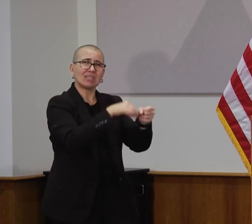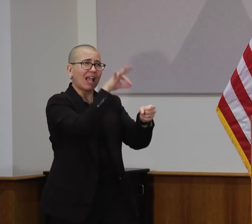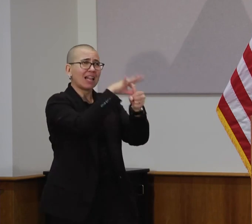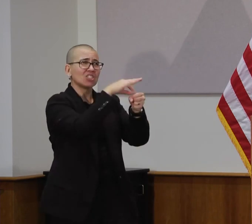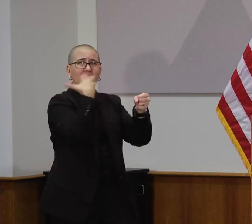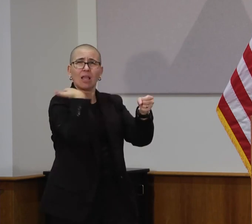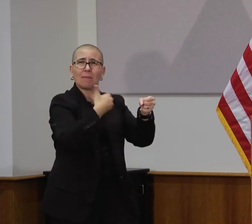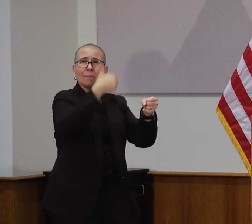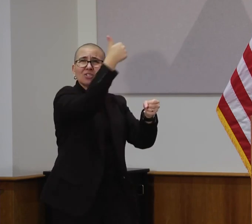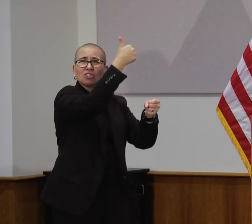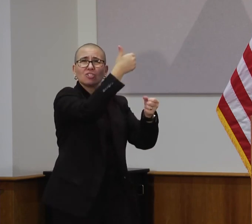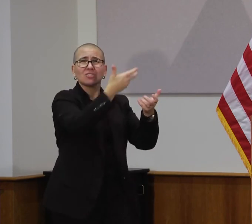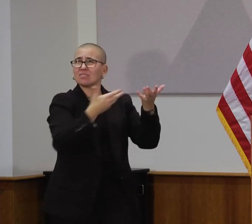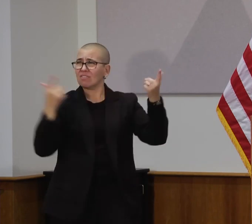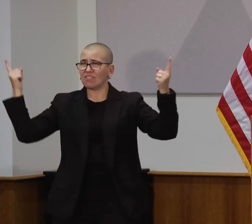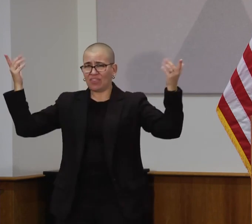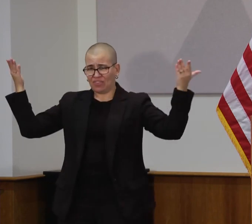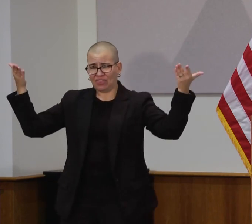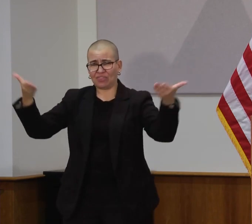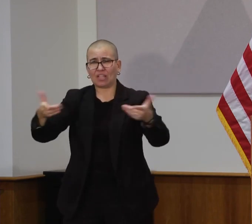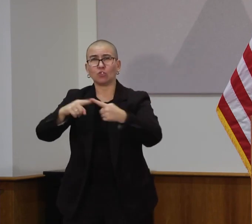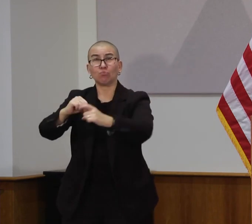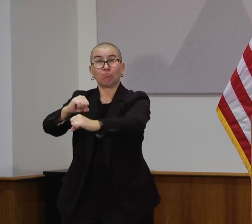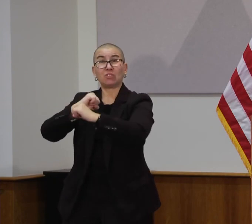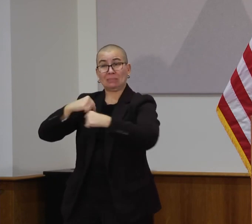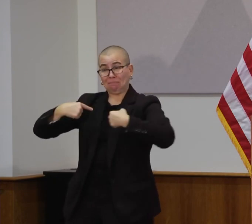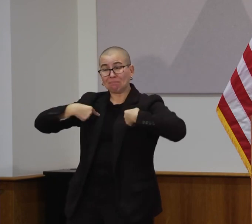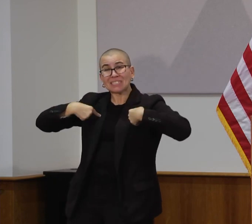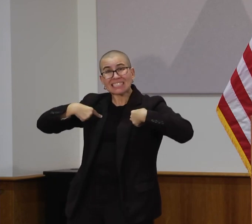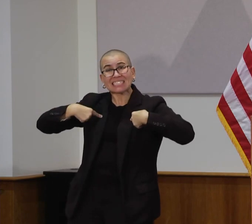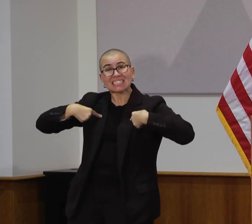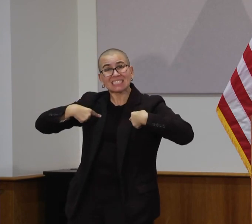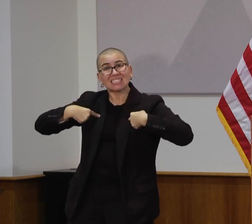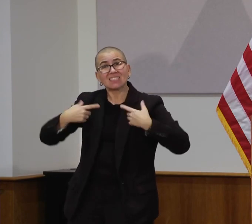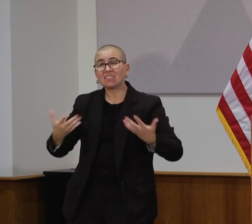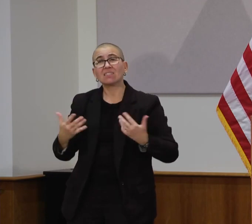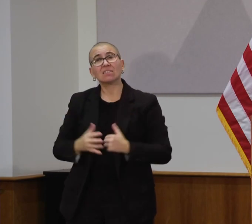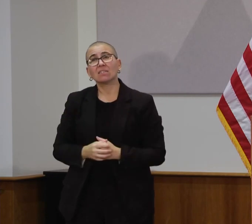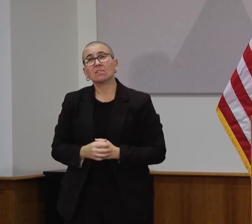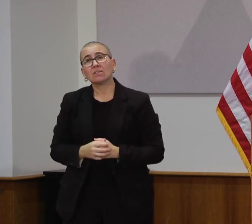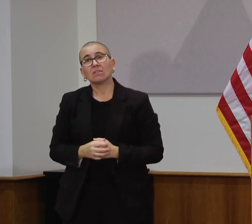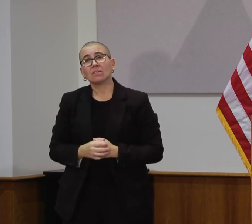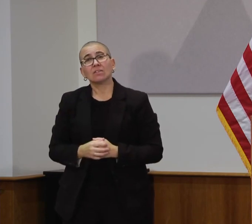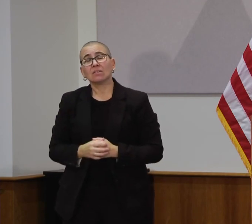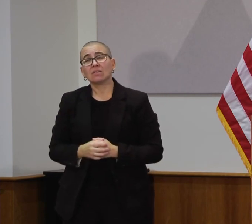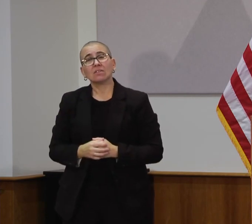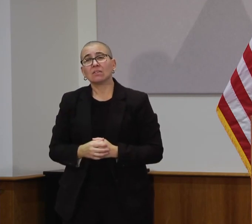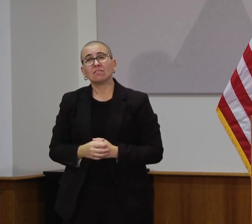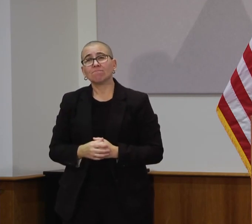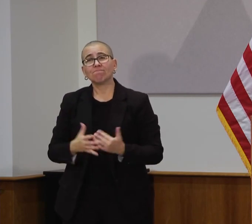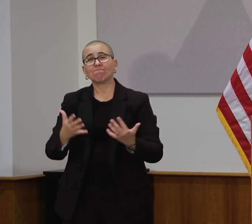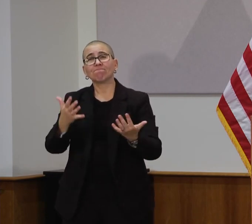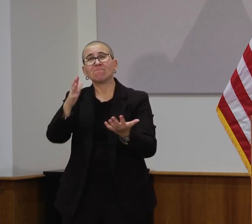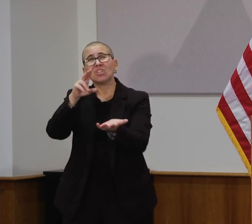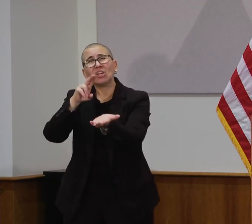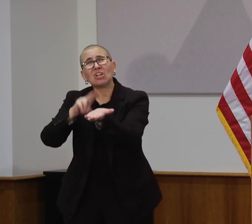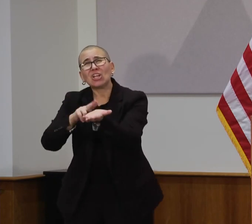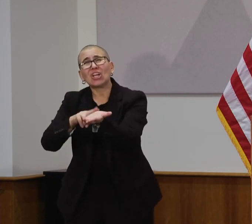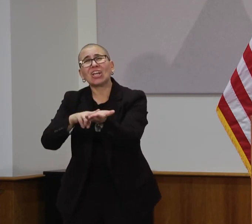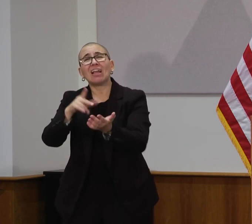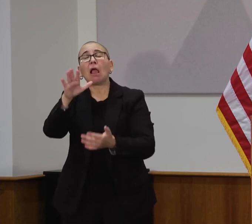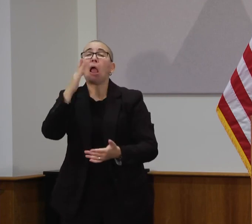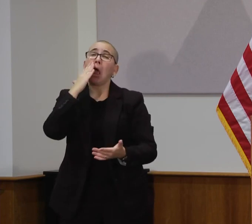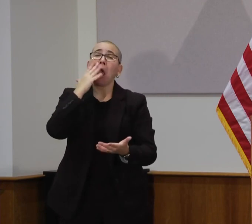would be there to show up and protect me. Nurses have long been one of the most trusted professions in our